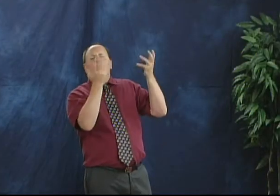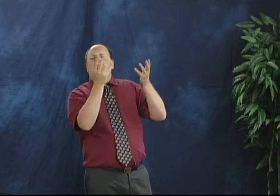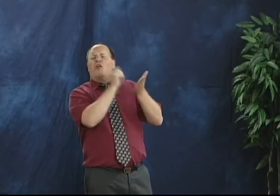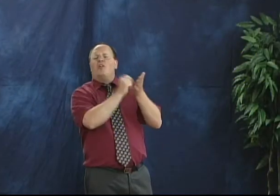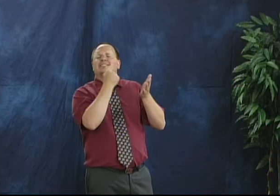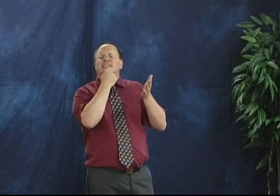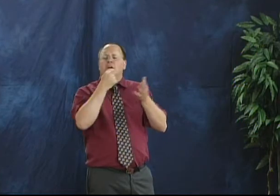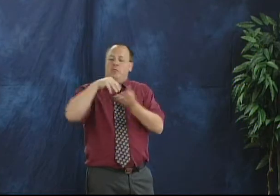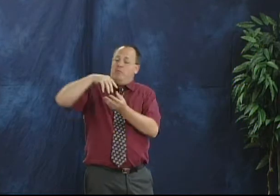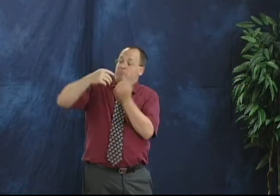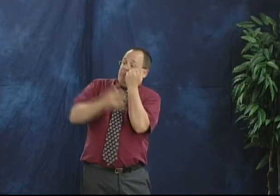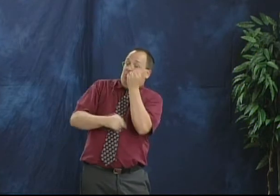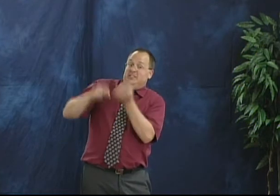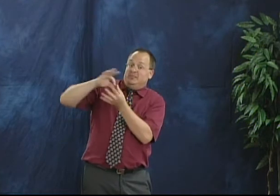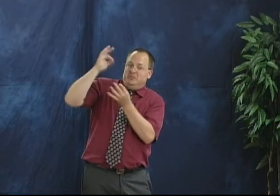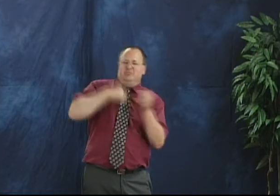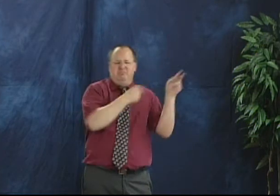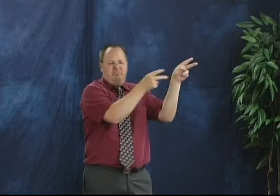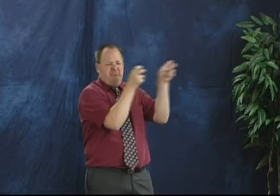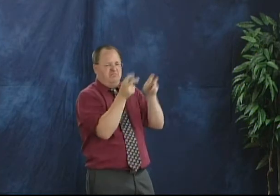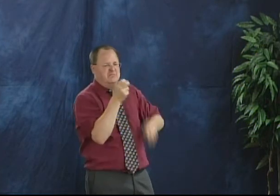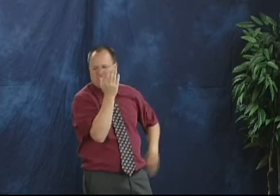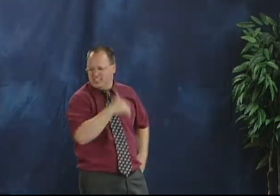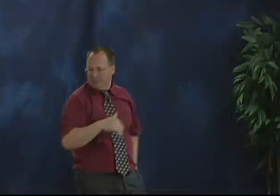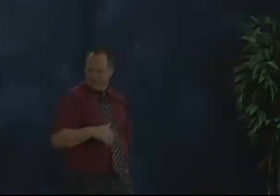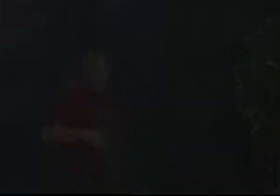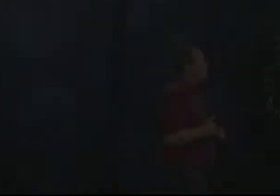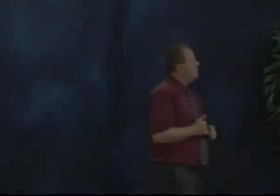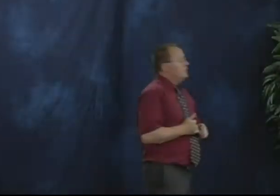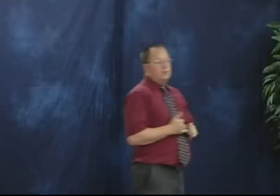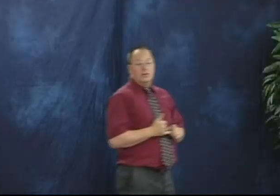So we'll look at some quotes on being poor in spirit.